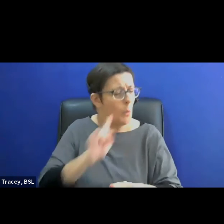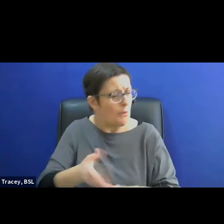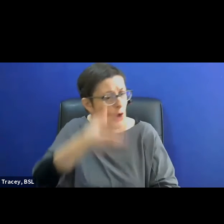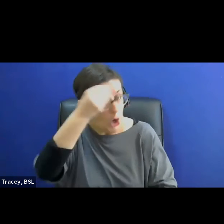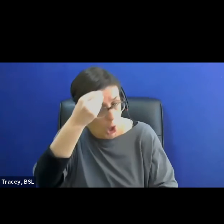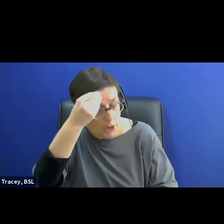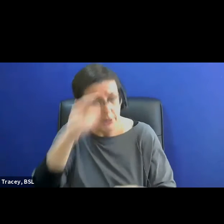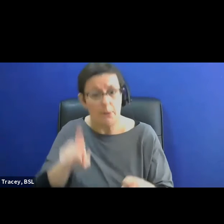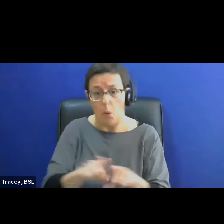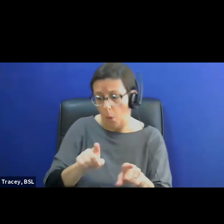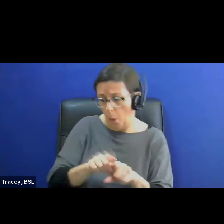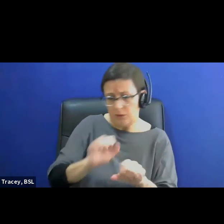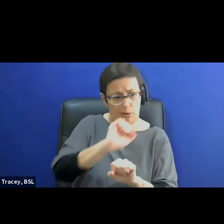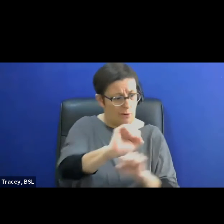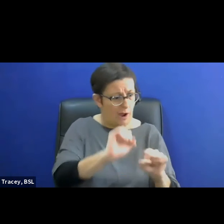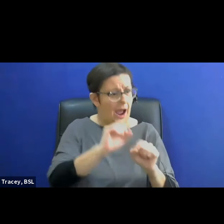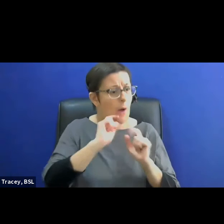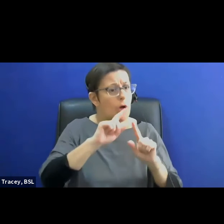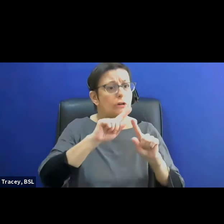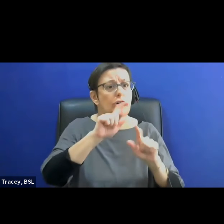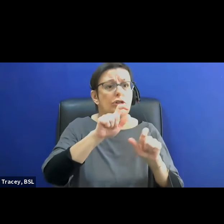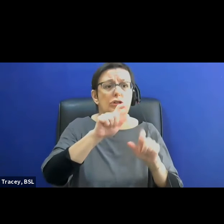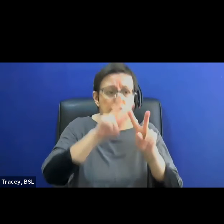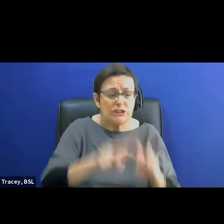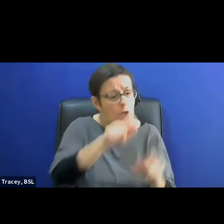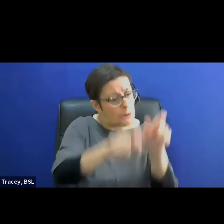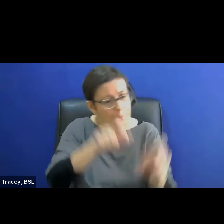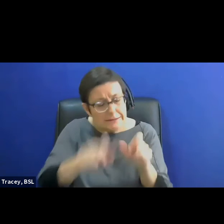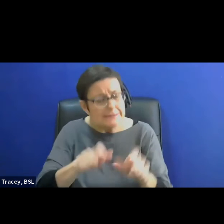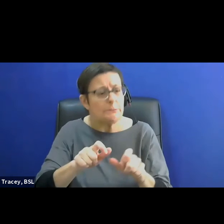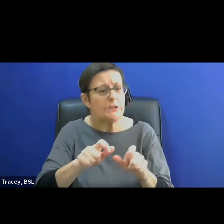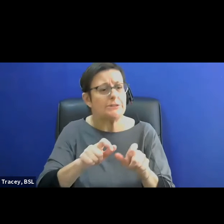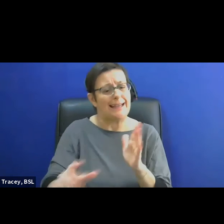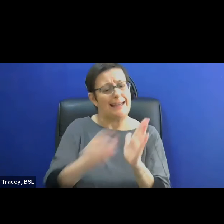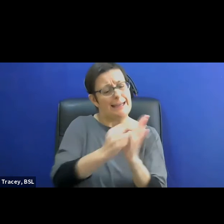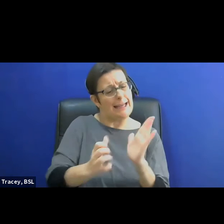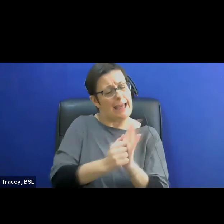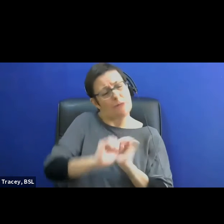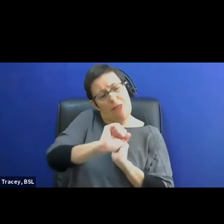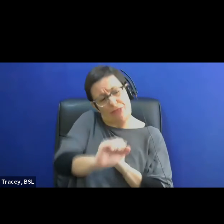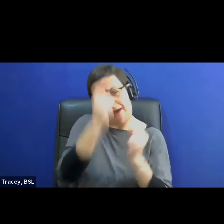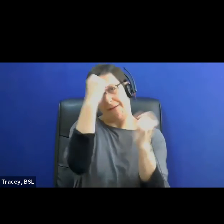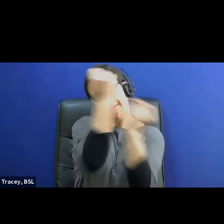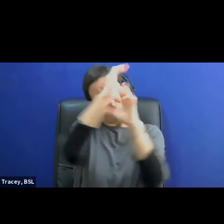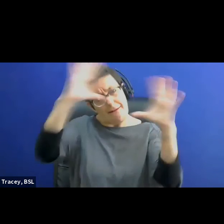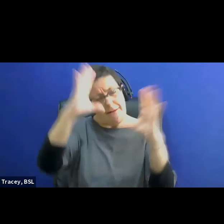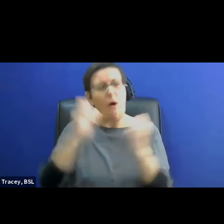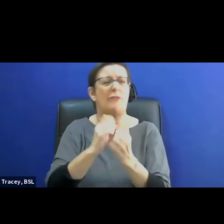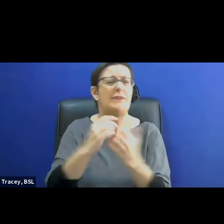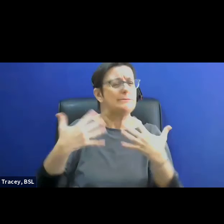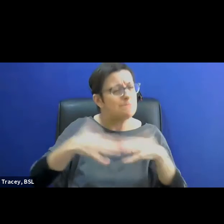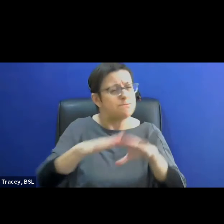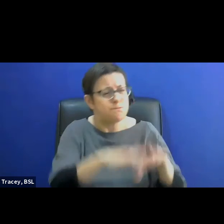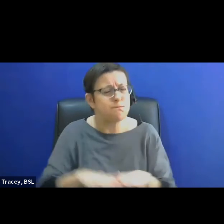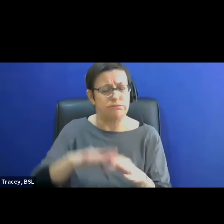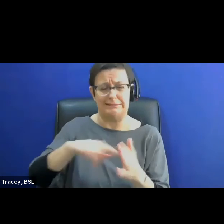research participants and their vision for a more inclusive city. On the images on the left, you can just see a snapshot of some of the